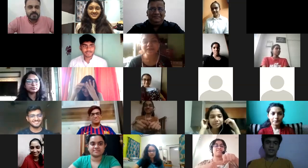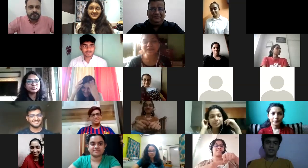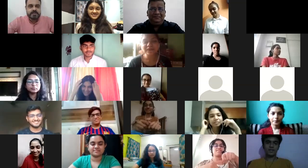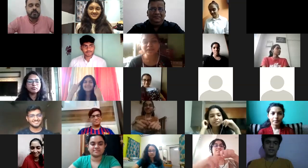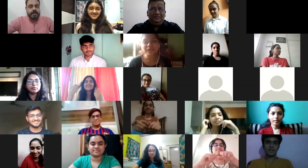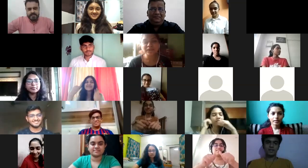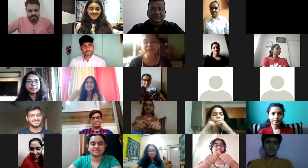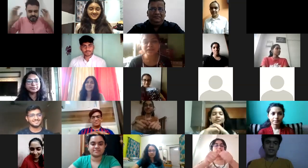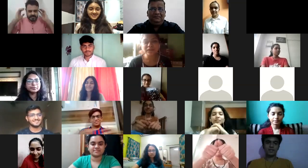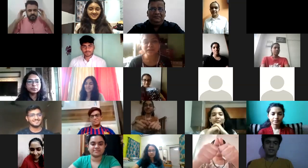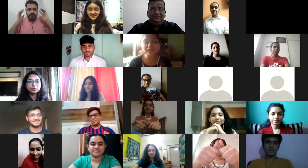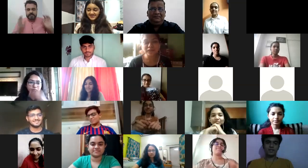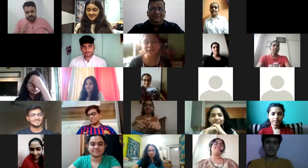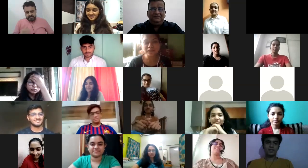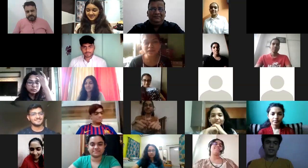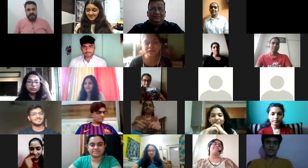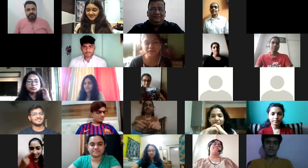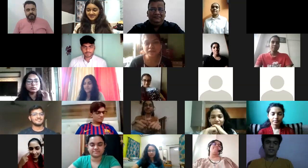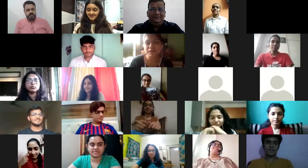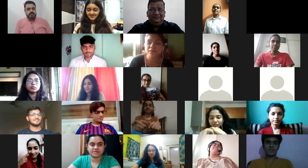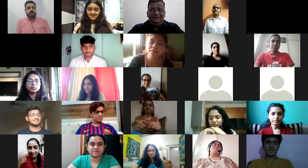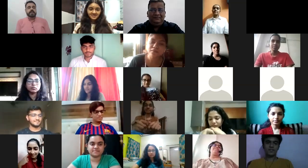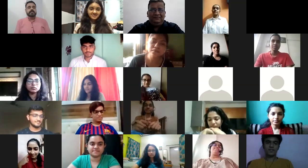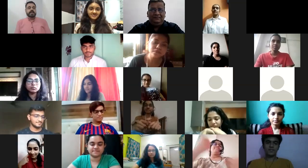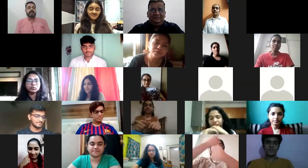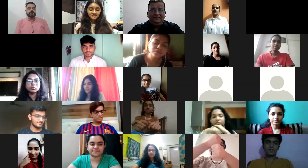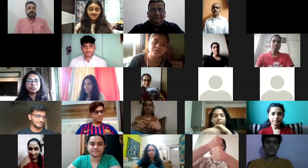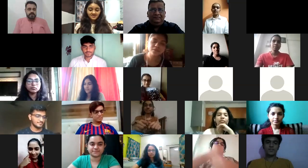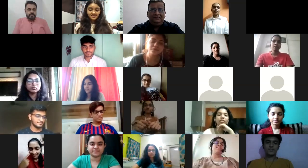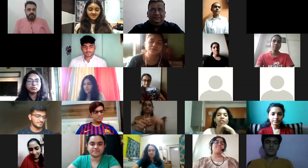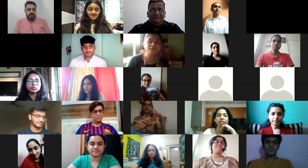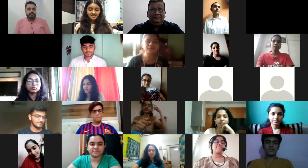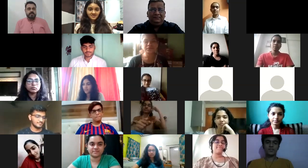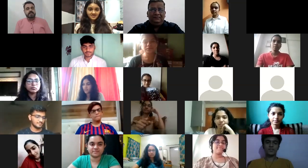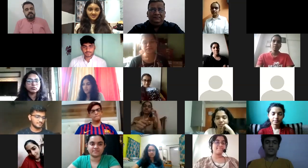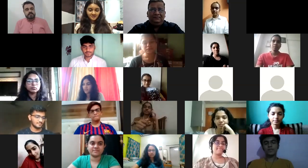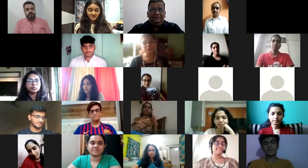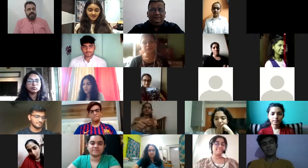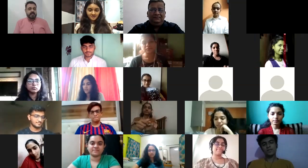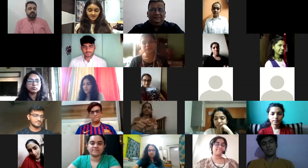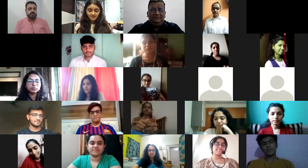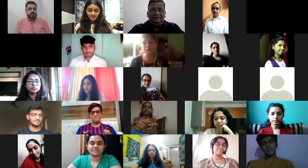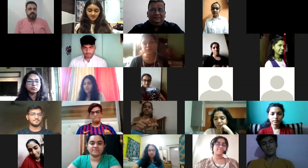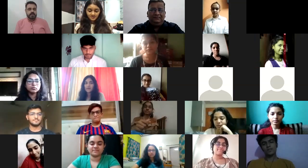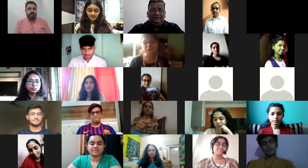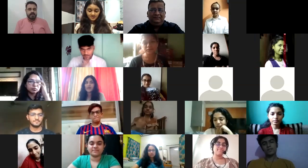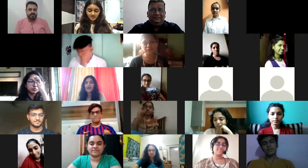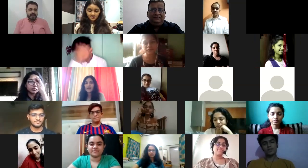See, what happens is, as we pick up this sign language, in the Indian sign language, so there is another system of sign language which is called as the American Sign